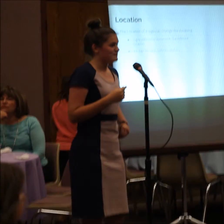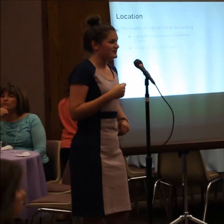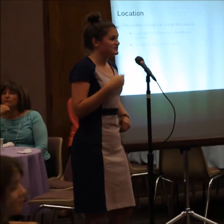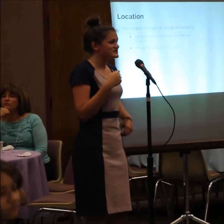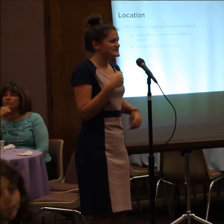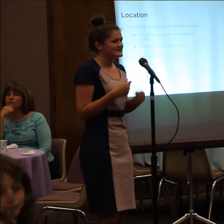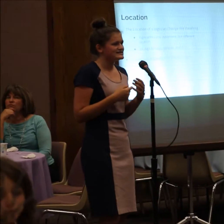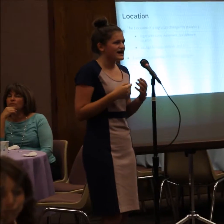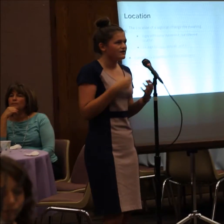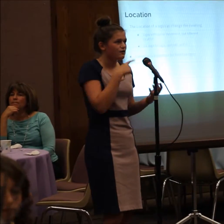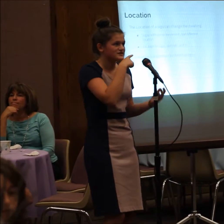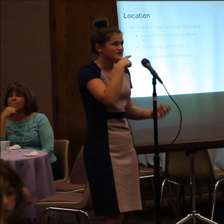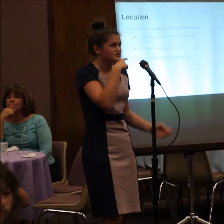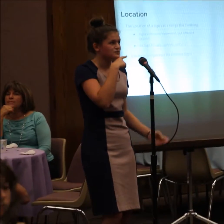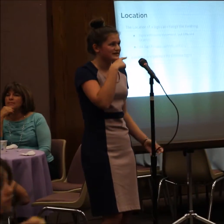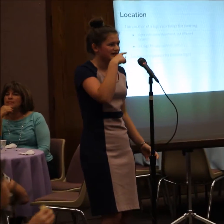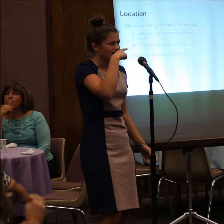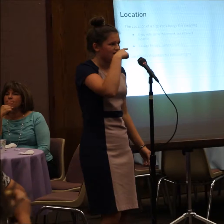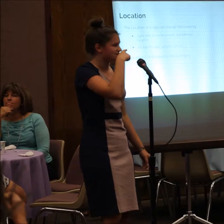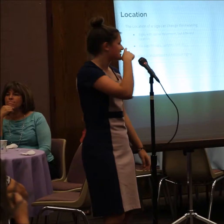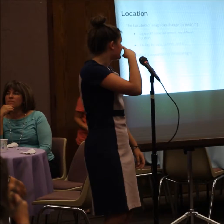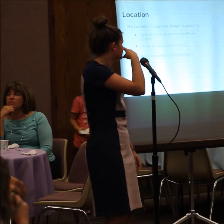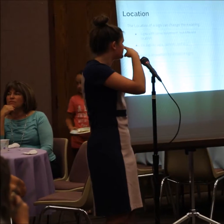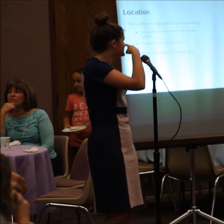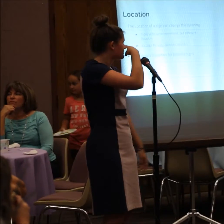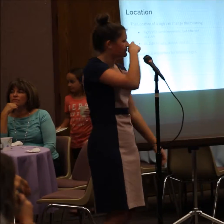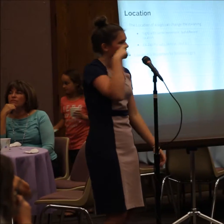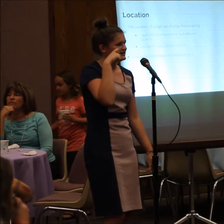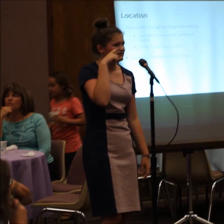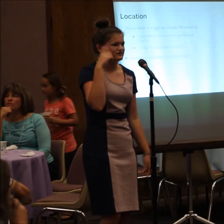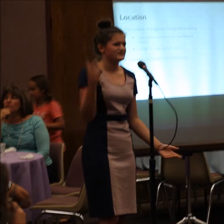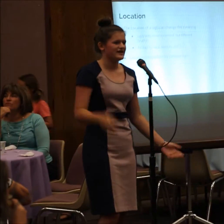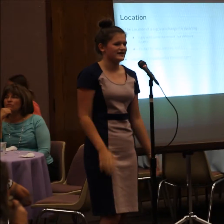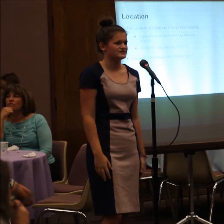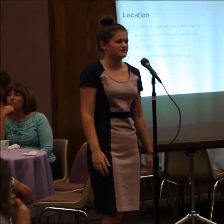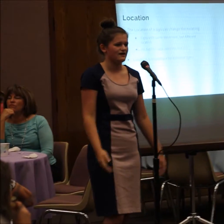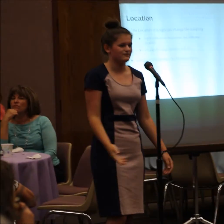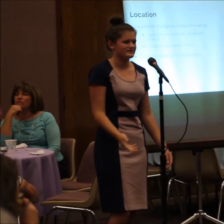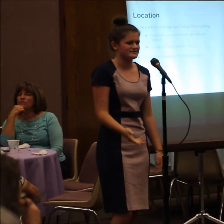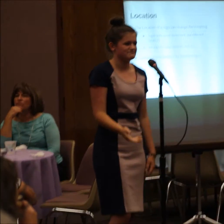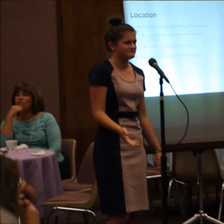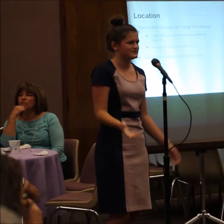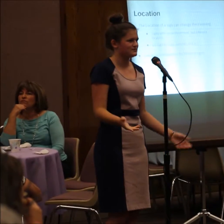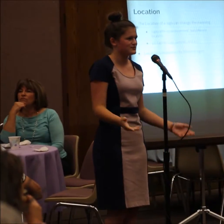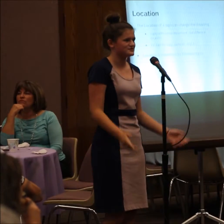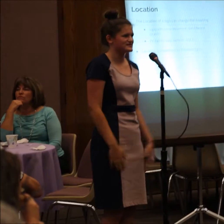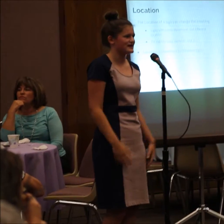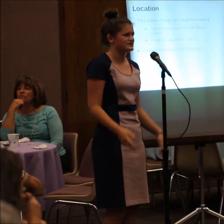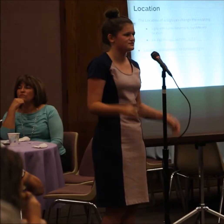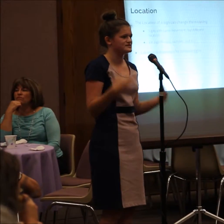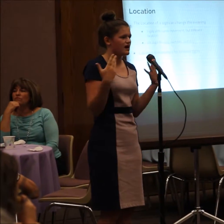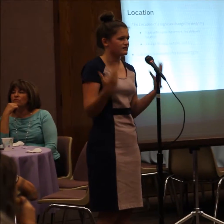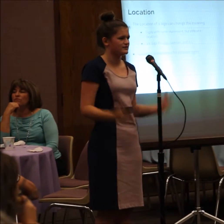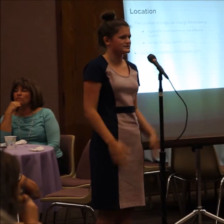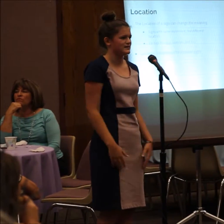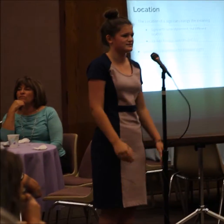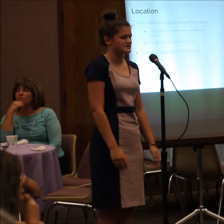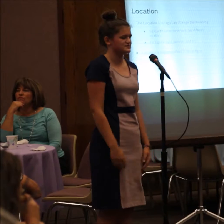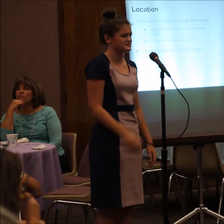But if you just like decide, oh, I'm just going to tweak it and sign summer right here, no, you can't do that, or else the person you're signing to is not going to be able to